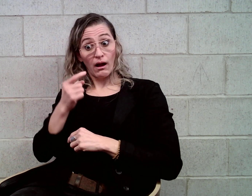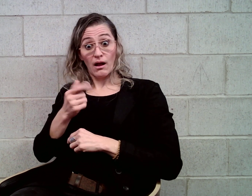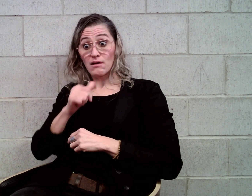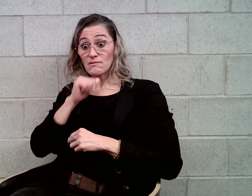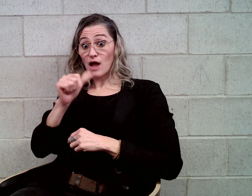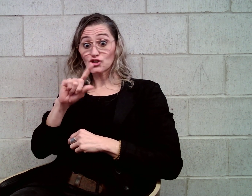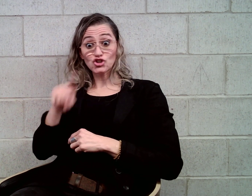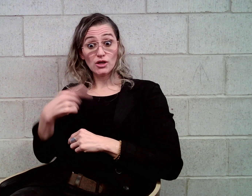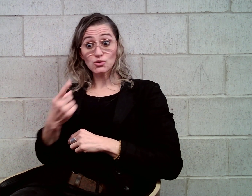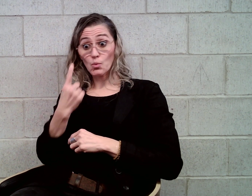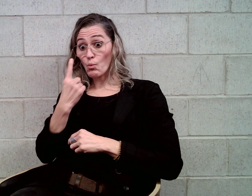more I understand,